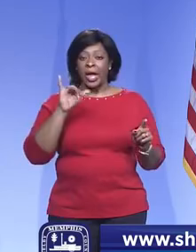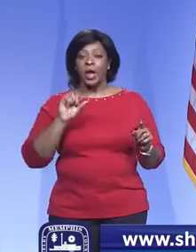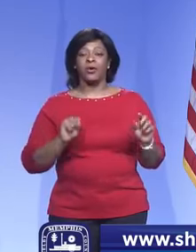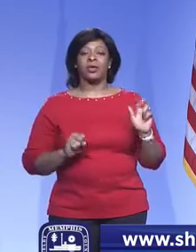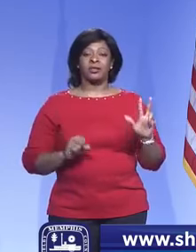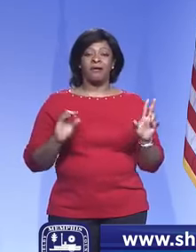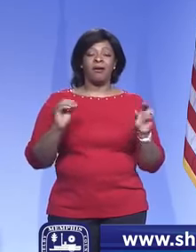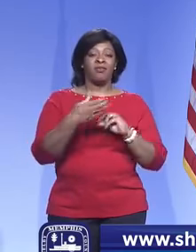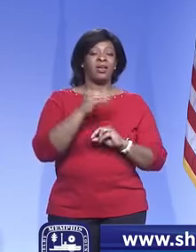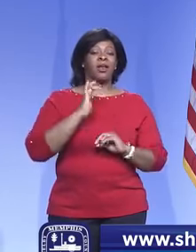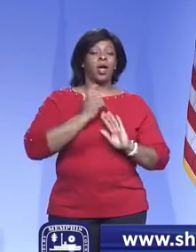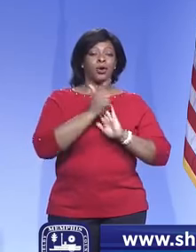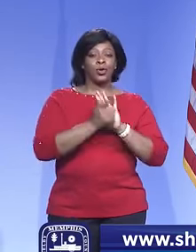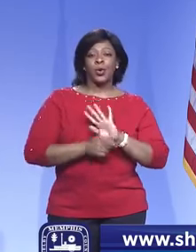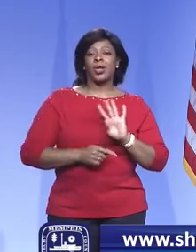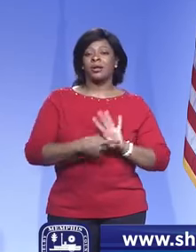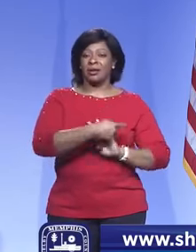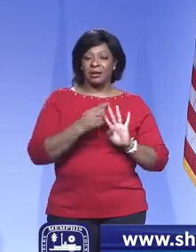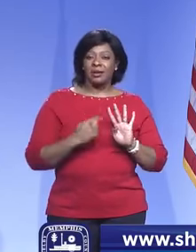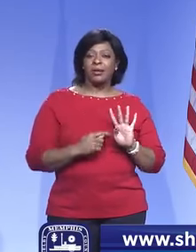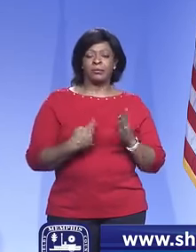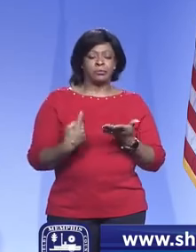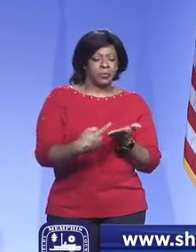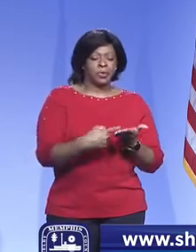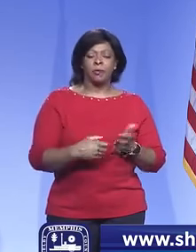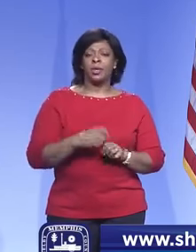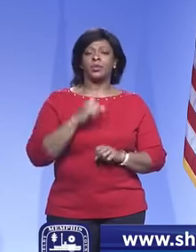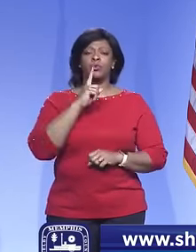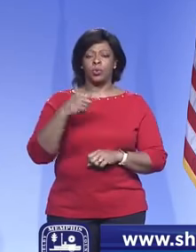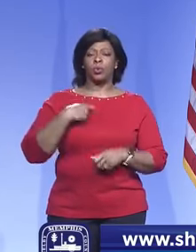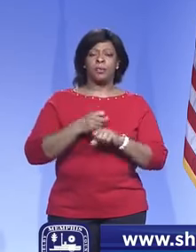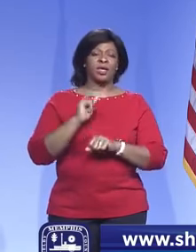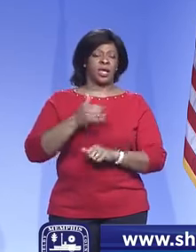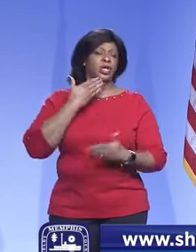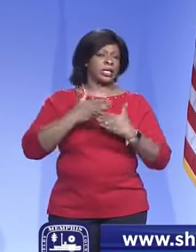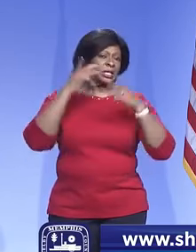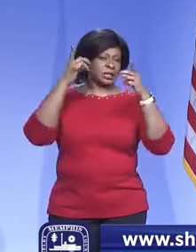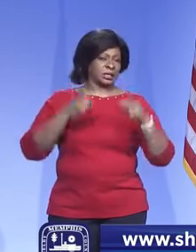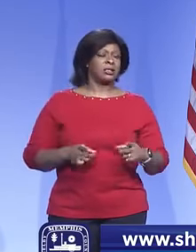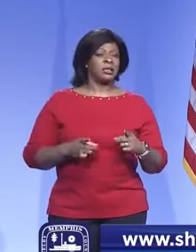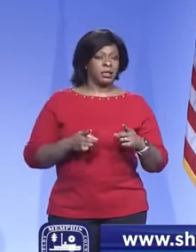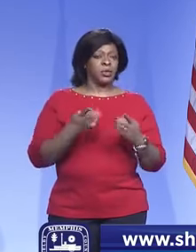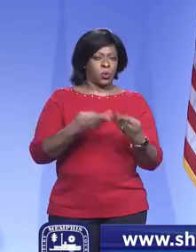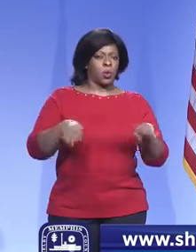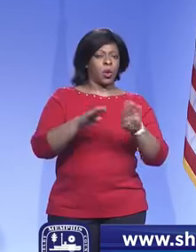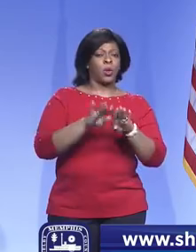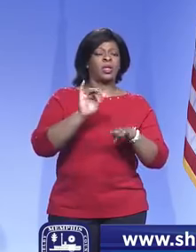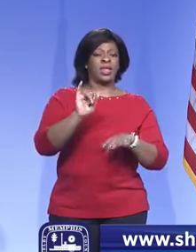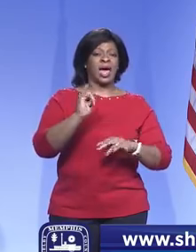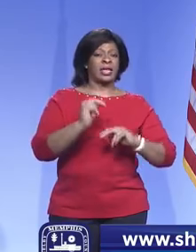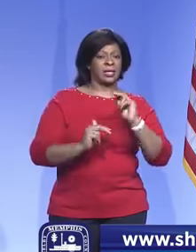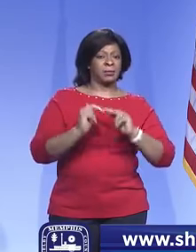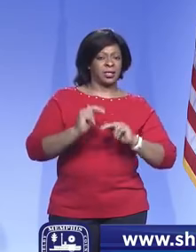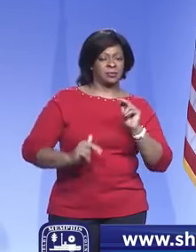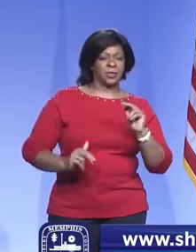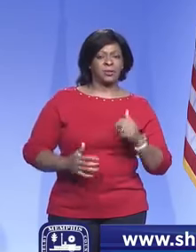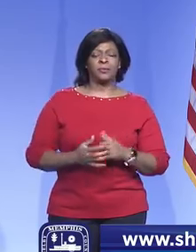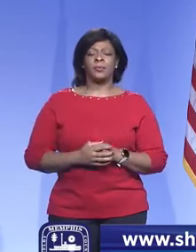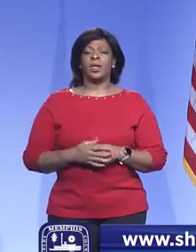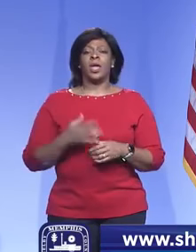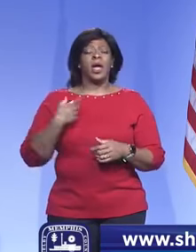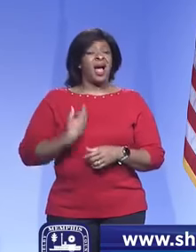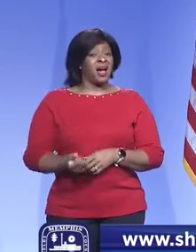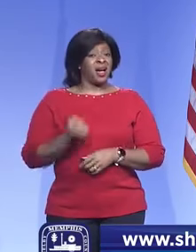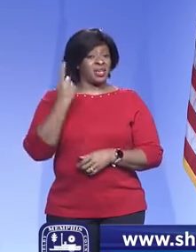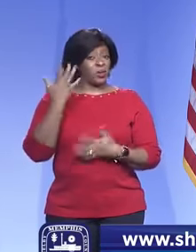office and our attorneys, to assure that we were making a sound decision on the closure. What I understand happened